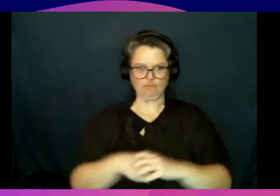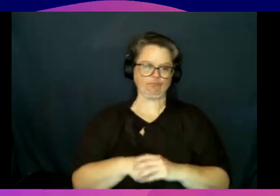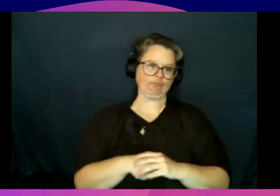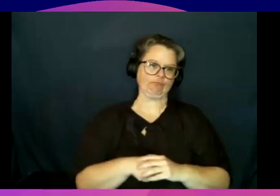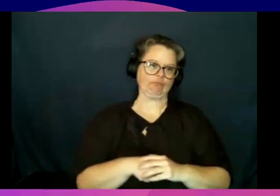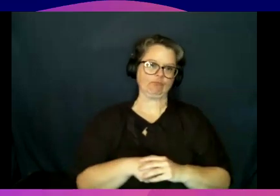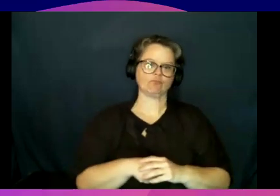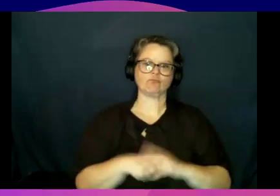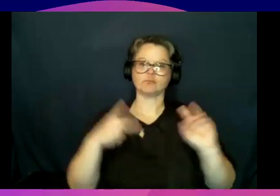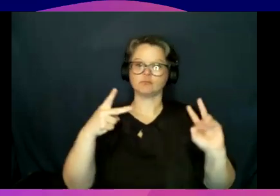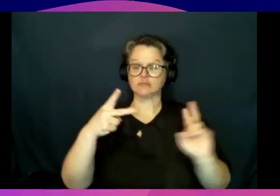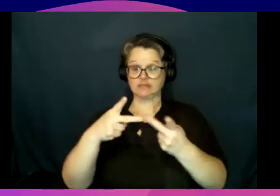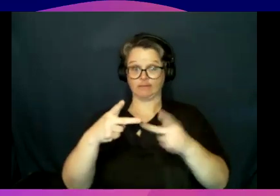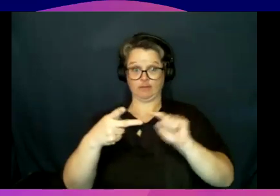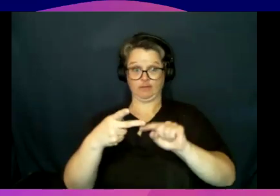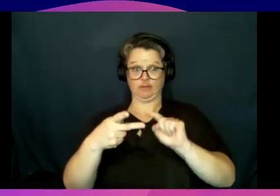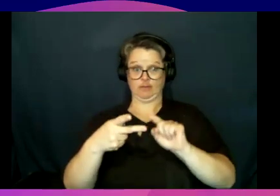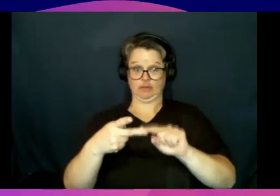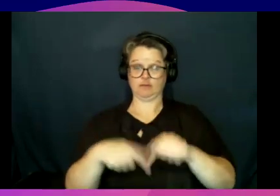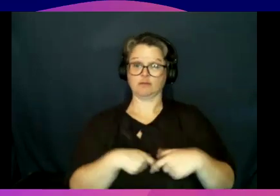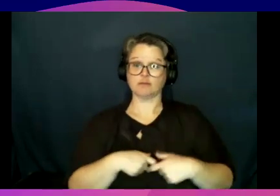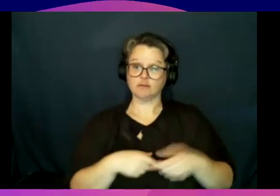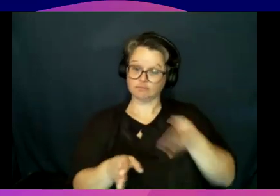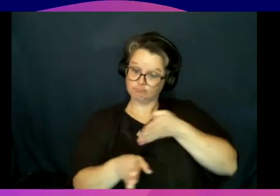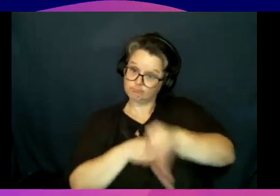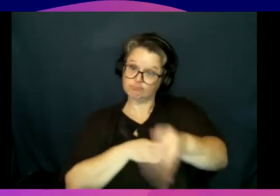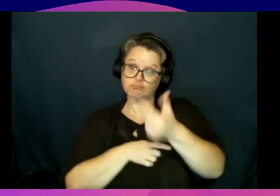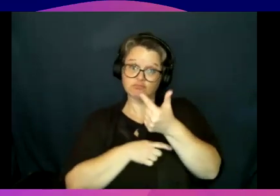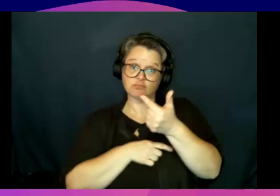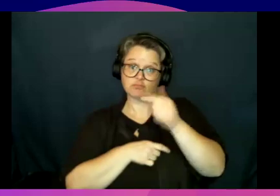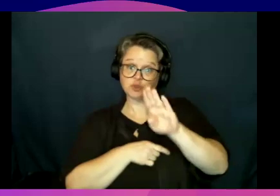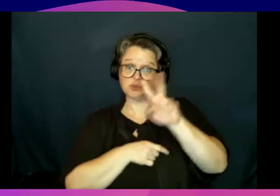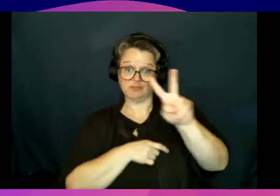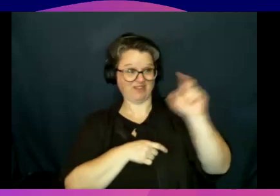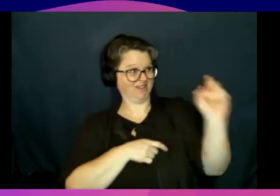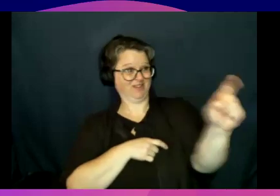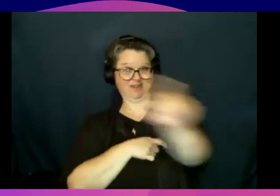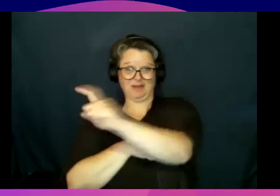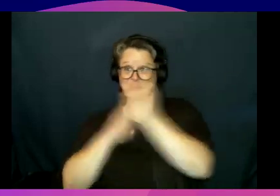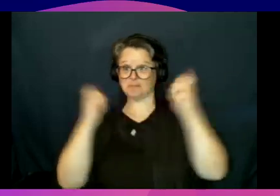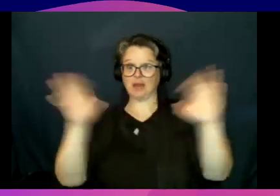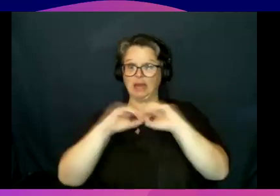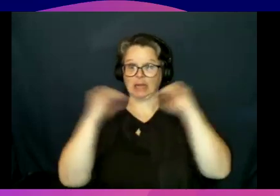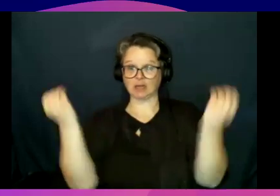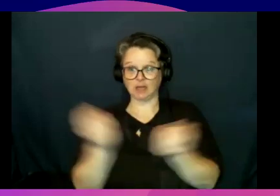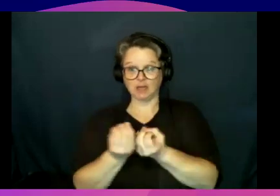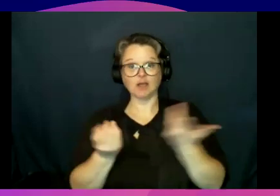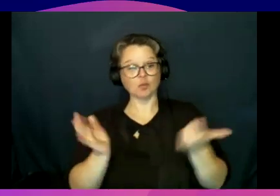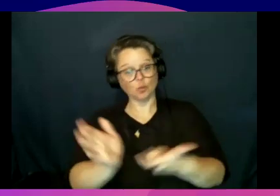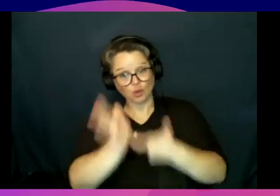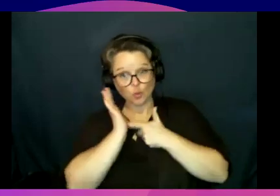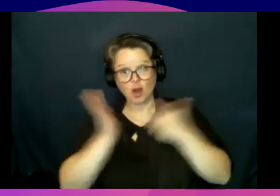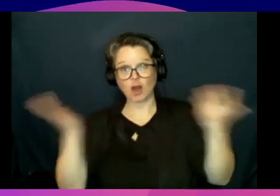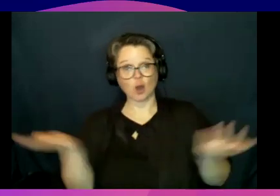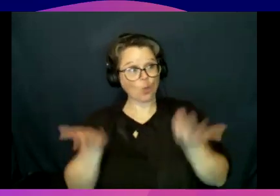Secondly, organizations in the GBV sector need to have stable, permanent funding. Short-term grant-based funding